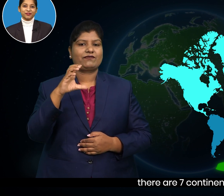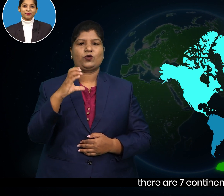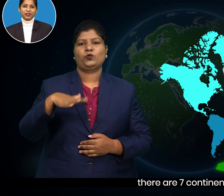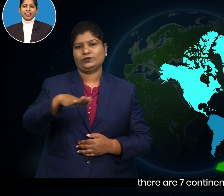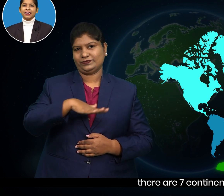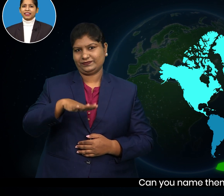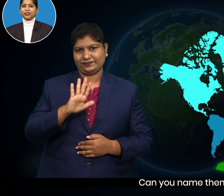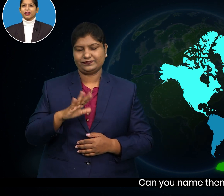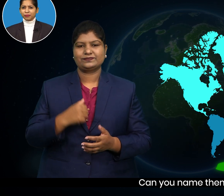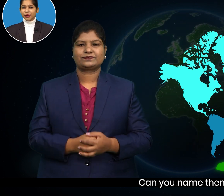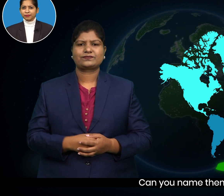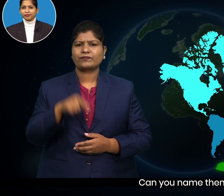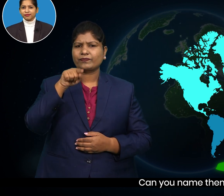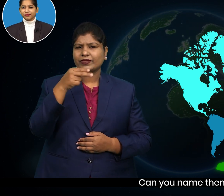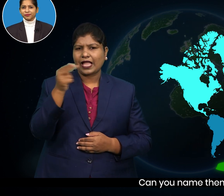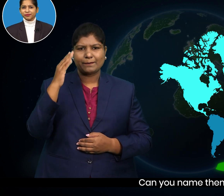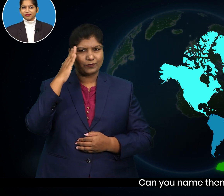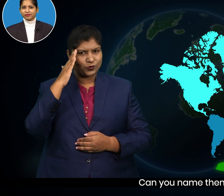continents. Can you name them?